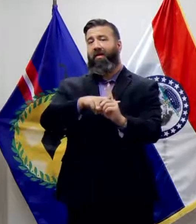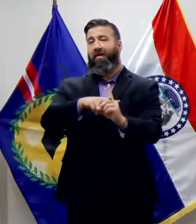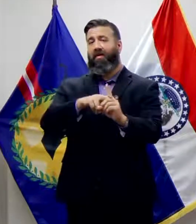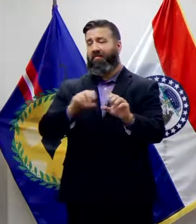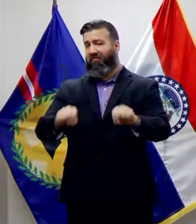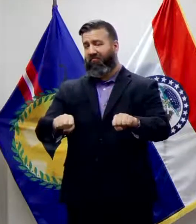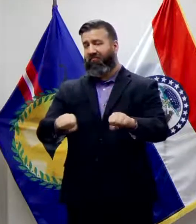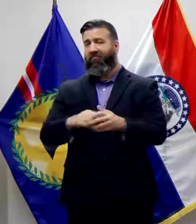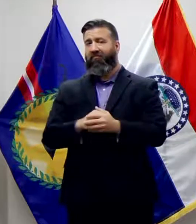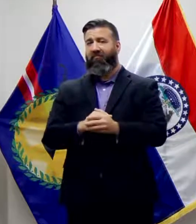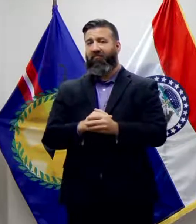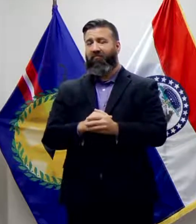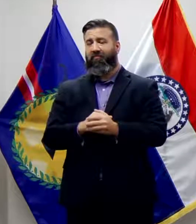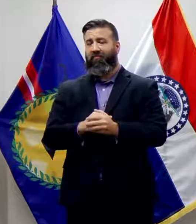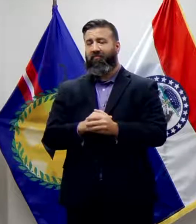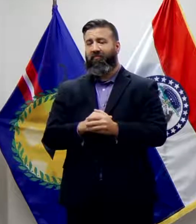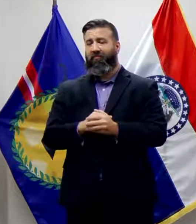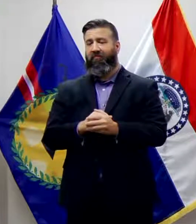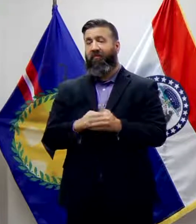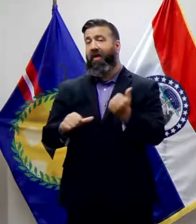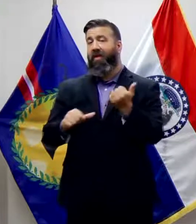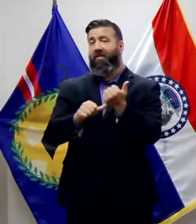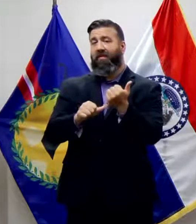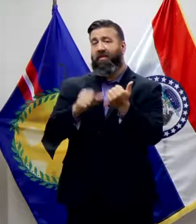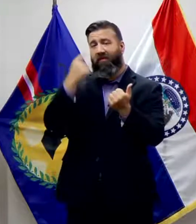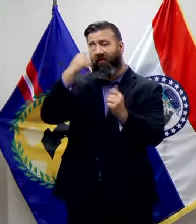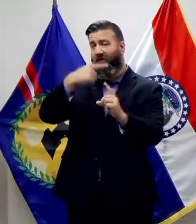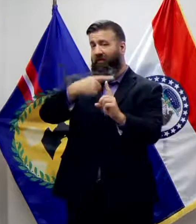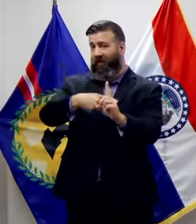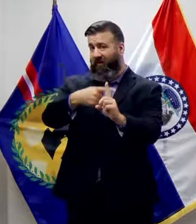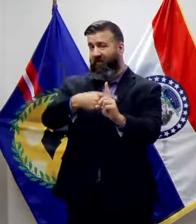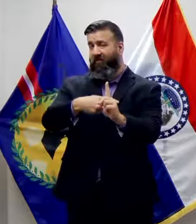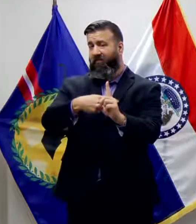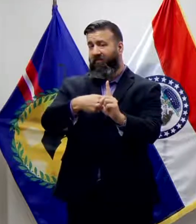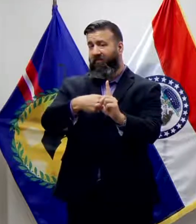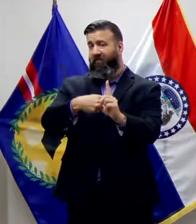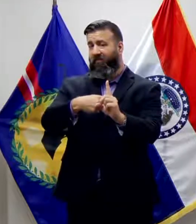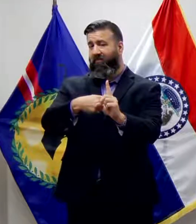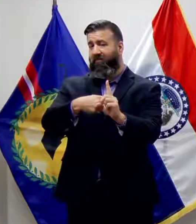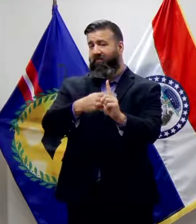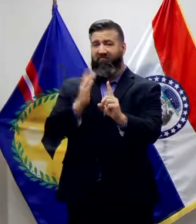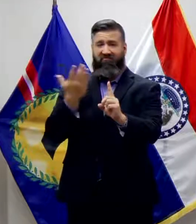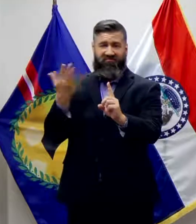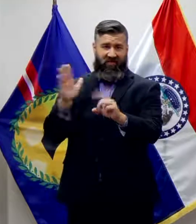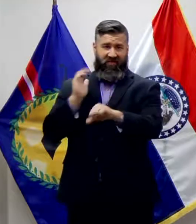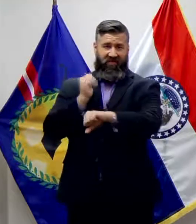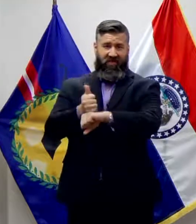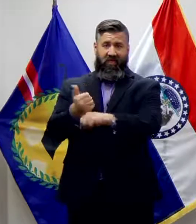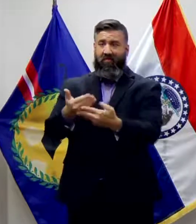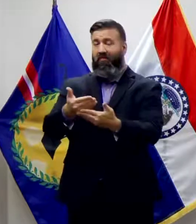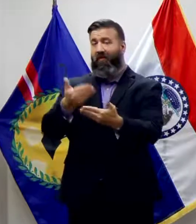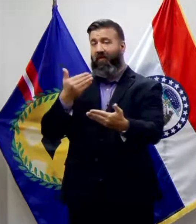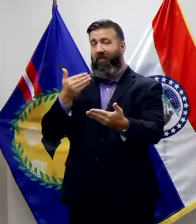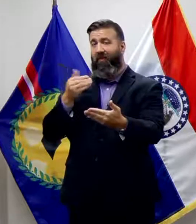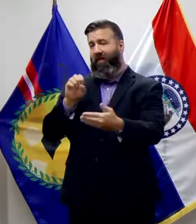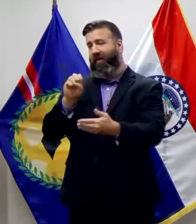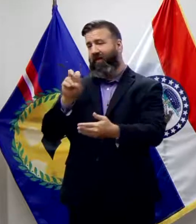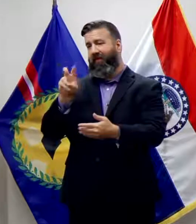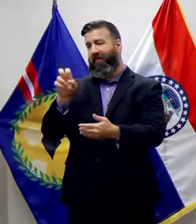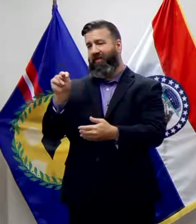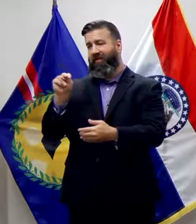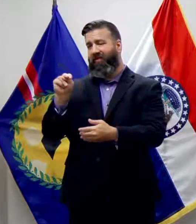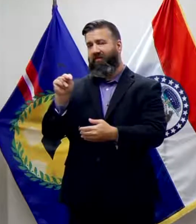as possible. So the assistance for emergency rental assistance was there before the eviction